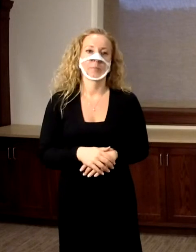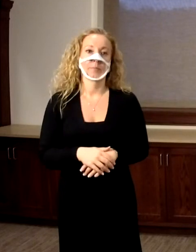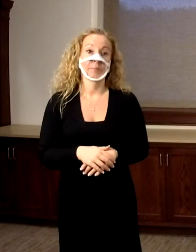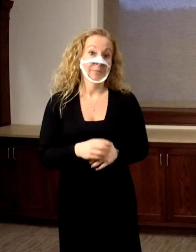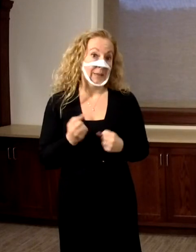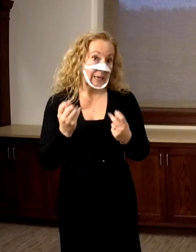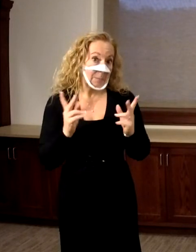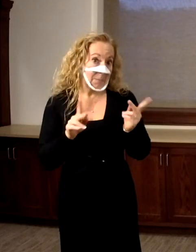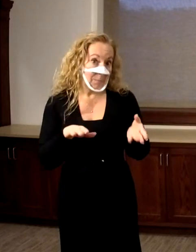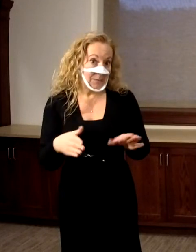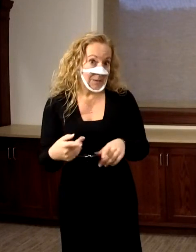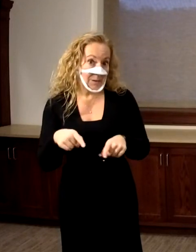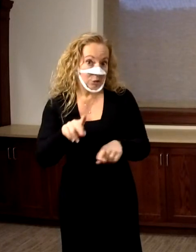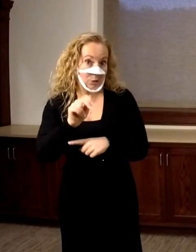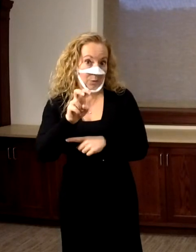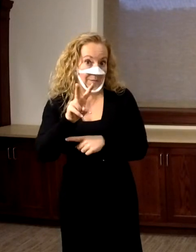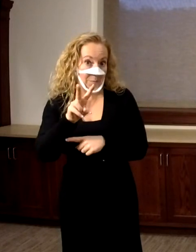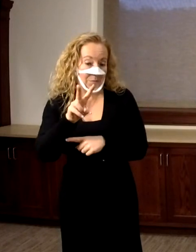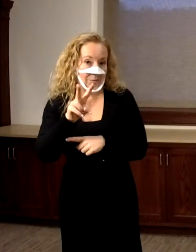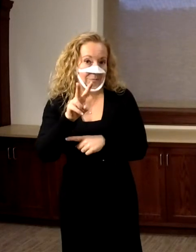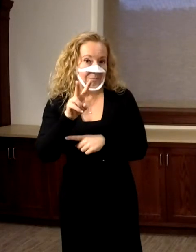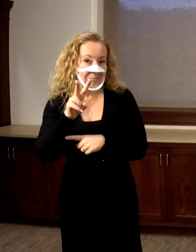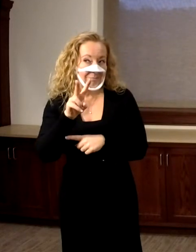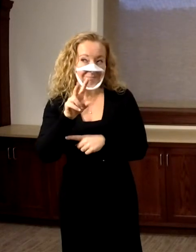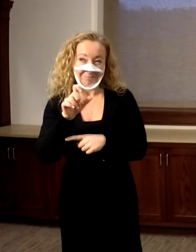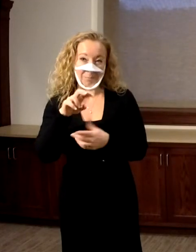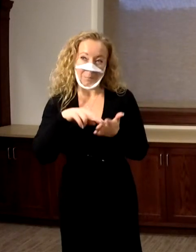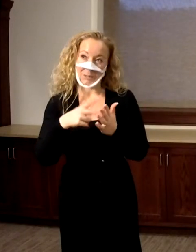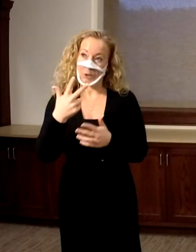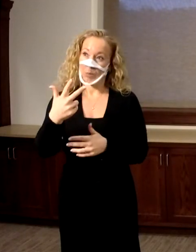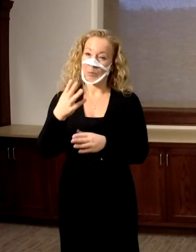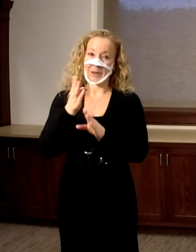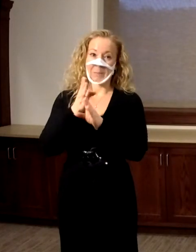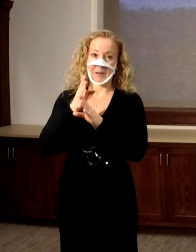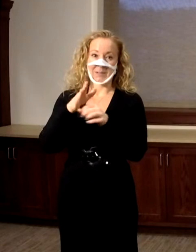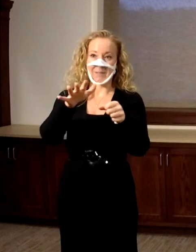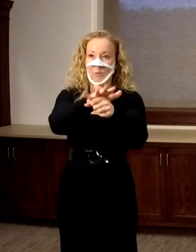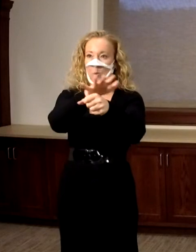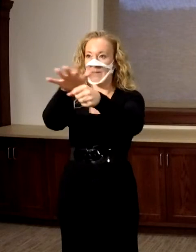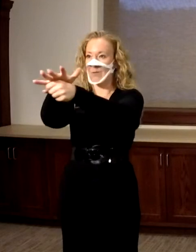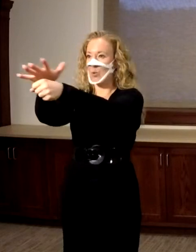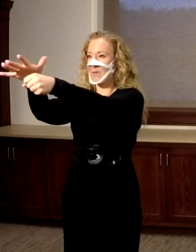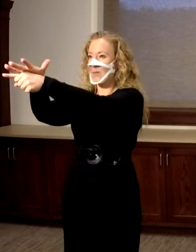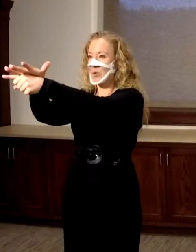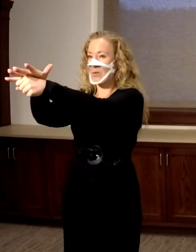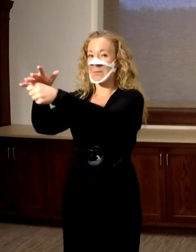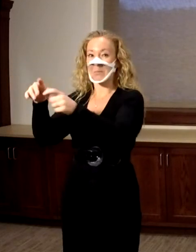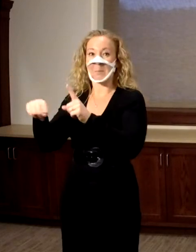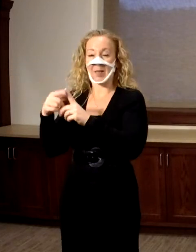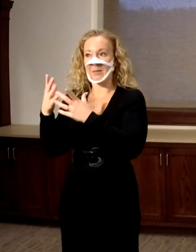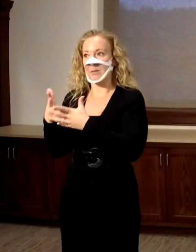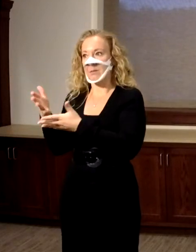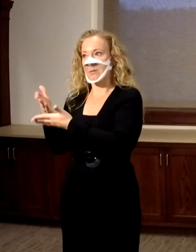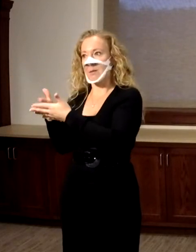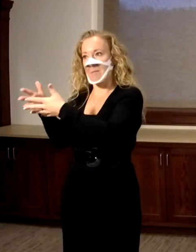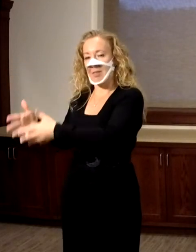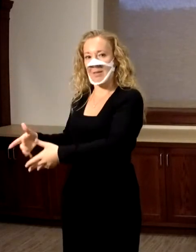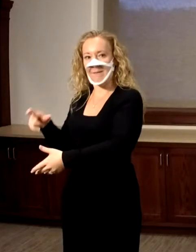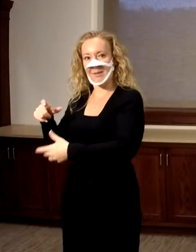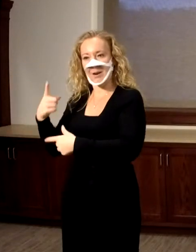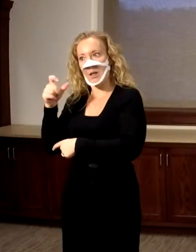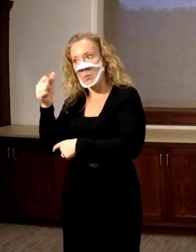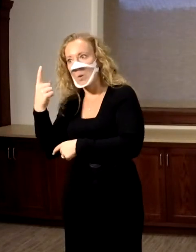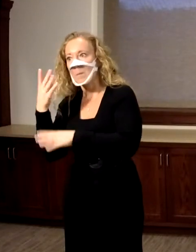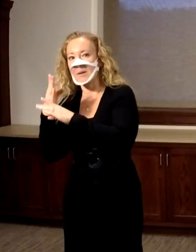of people we lost in November could fill 3 Port Authority buses and then some. And so far in December,